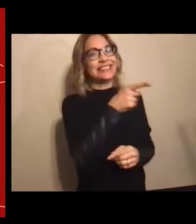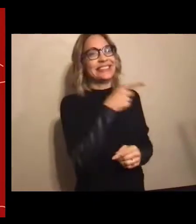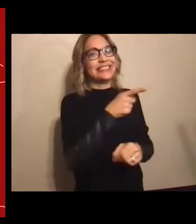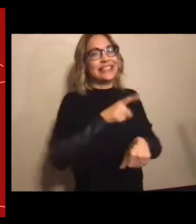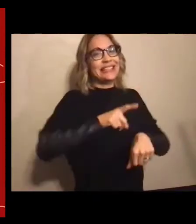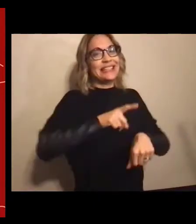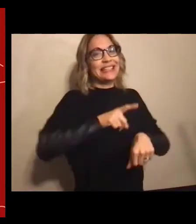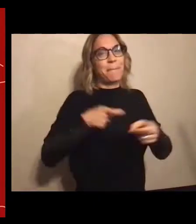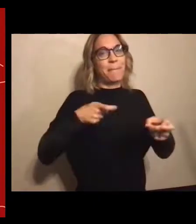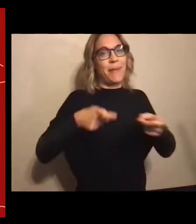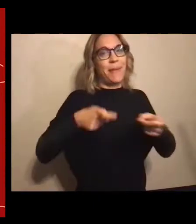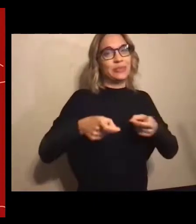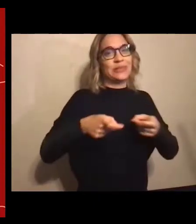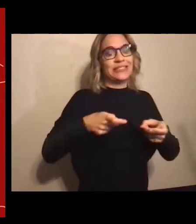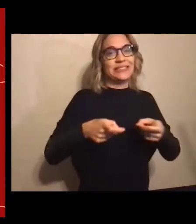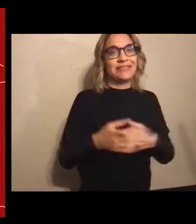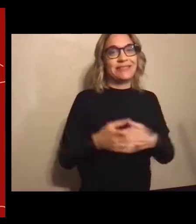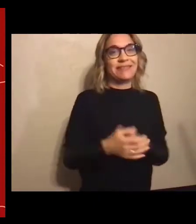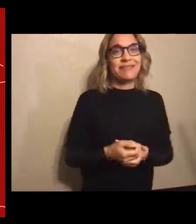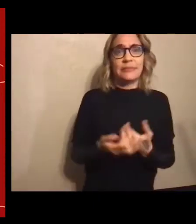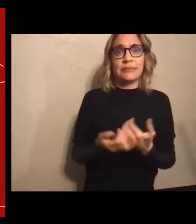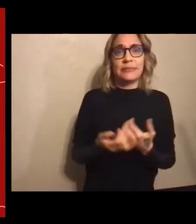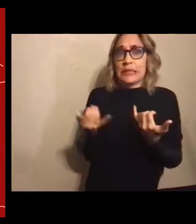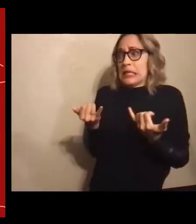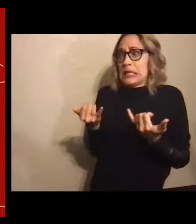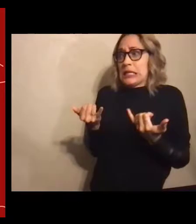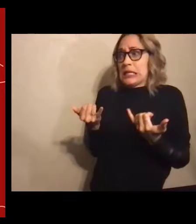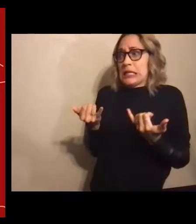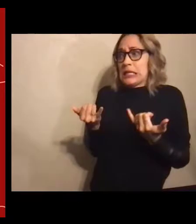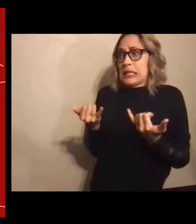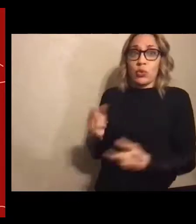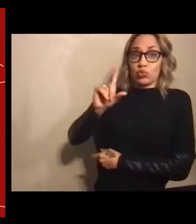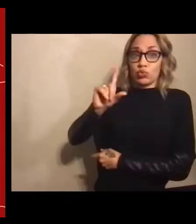those issues with time management.